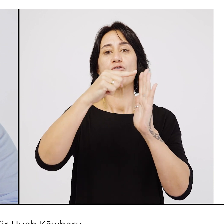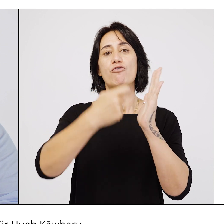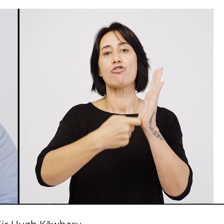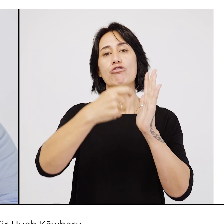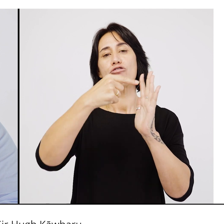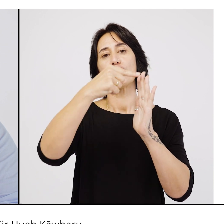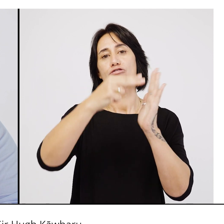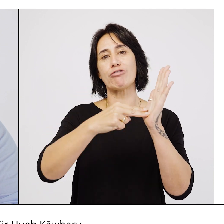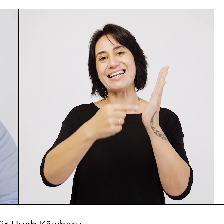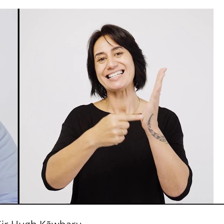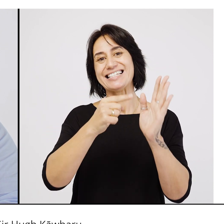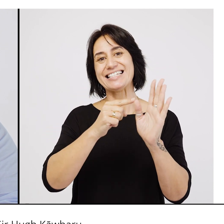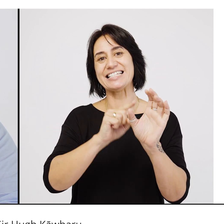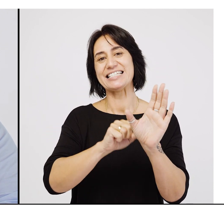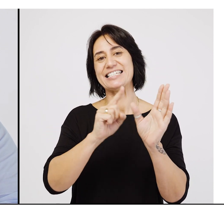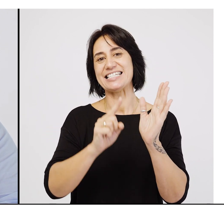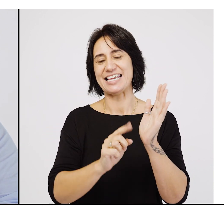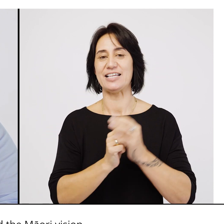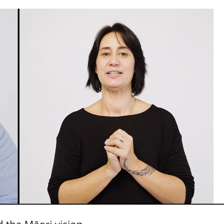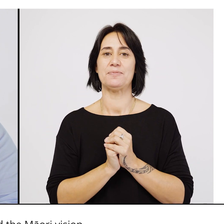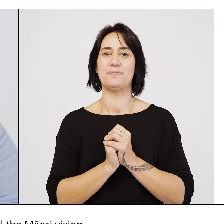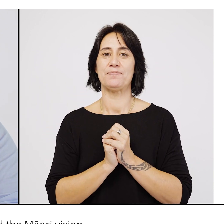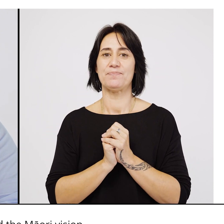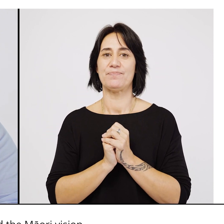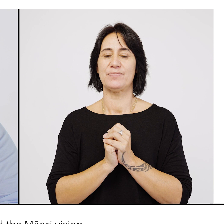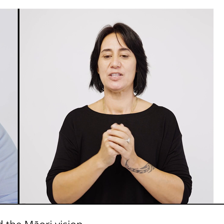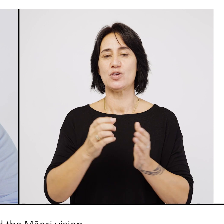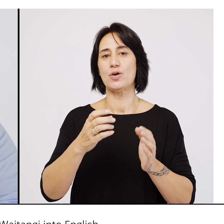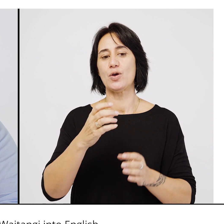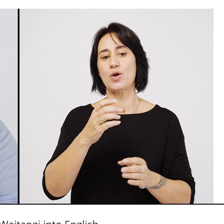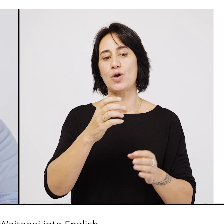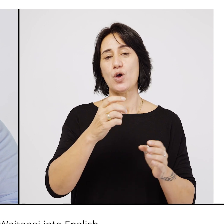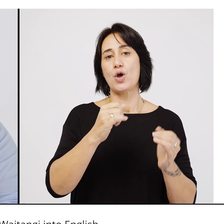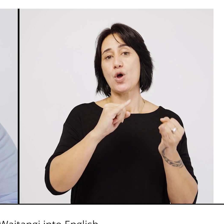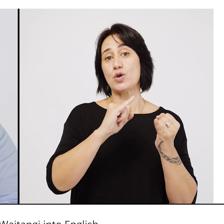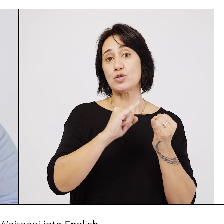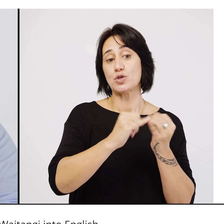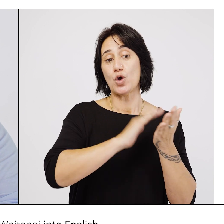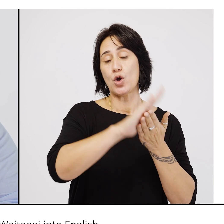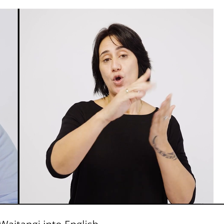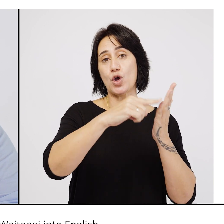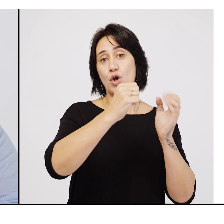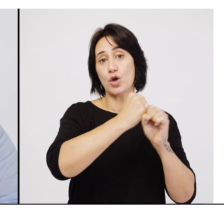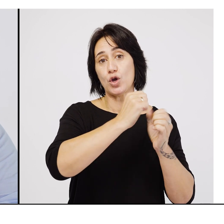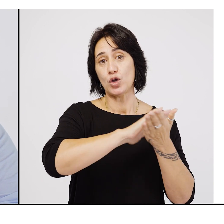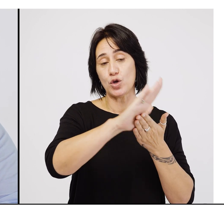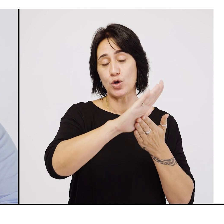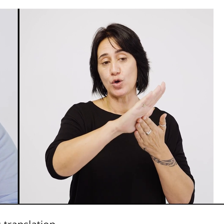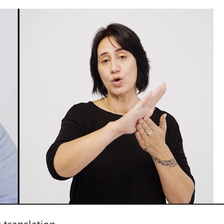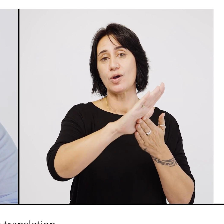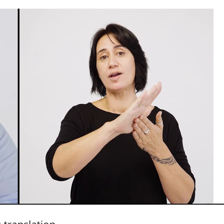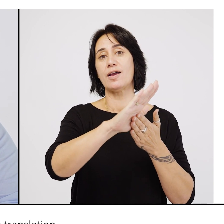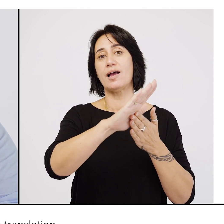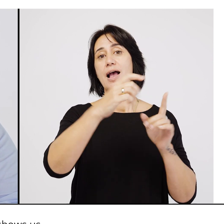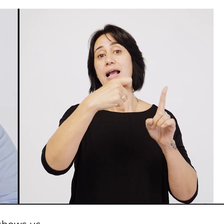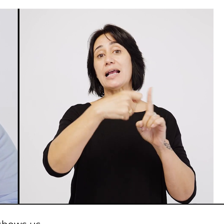1989, Sir Hugh Kauwharu translated the Maori version of Te Tiriti o Waitangi into English.